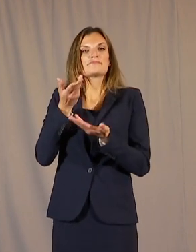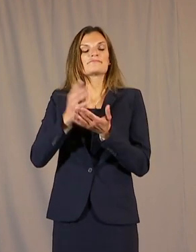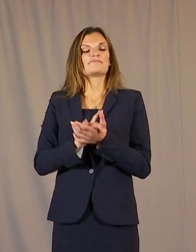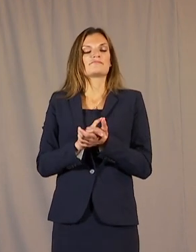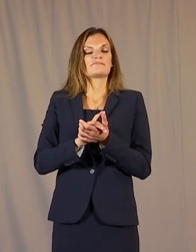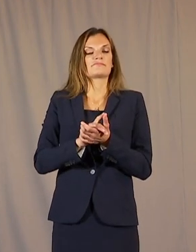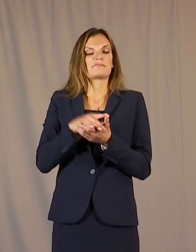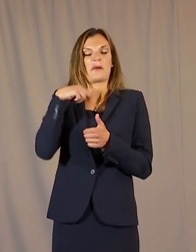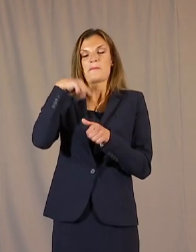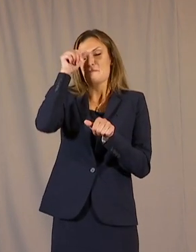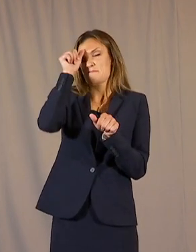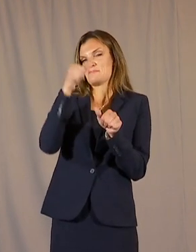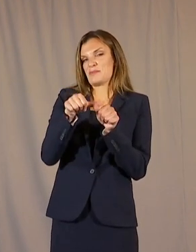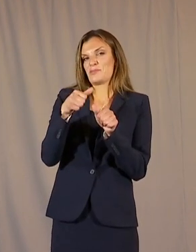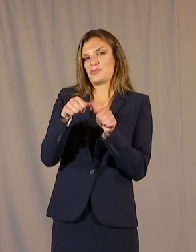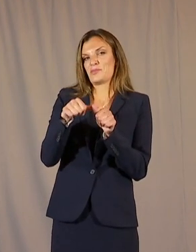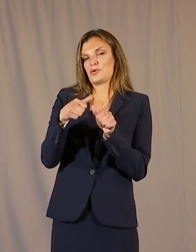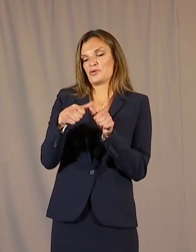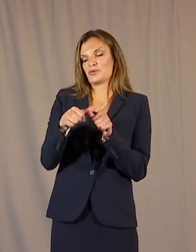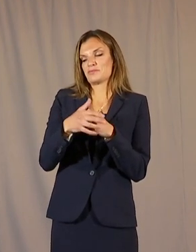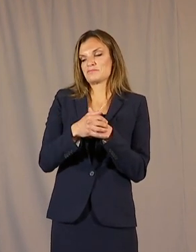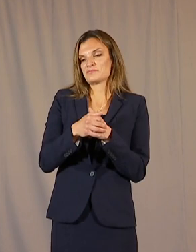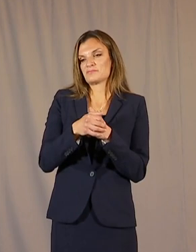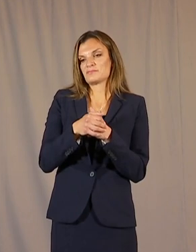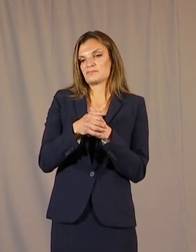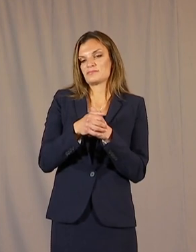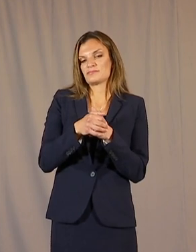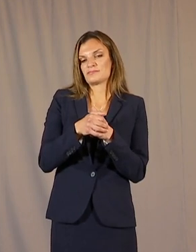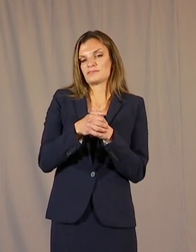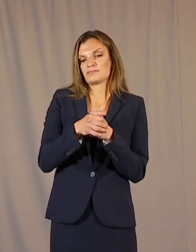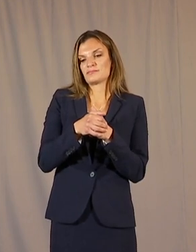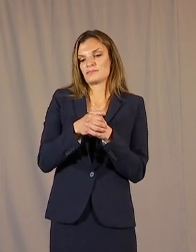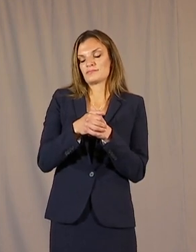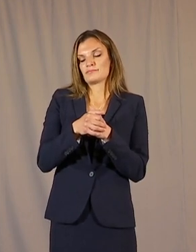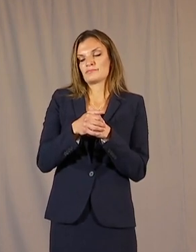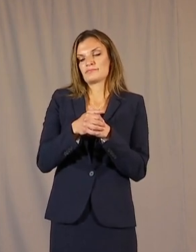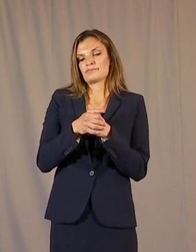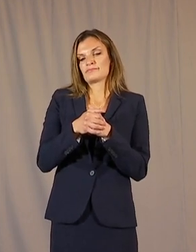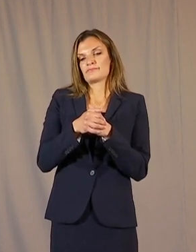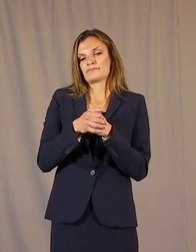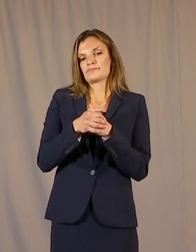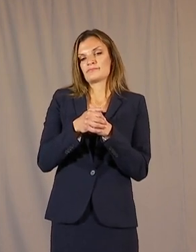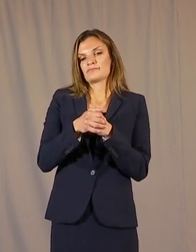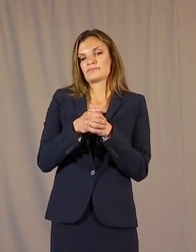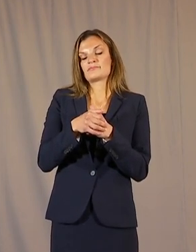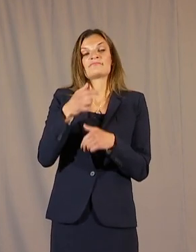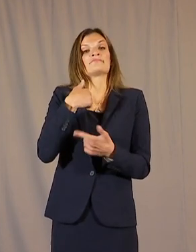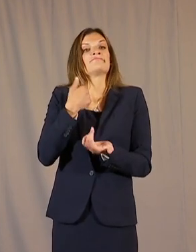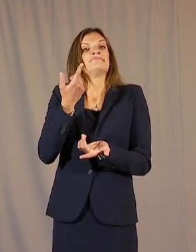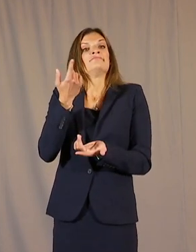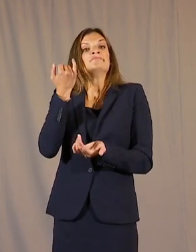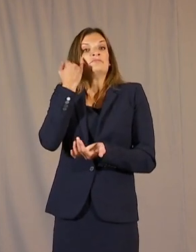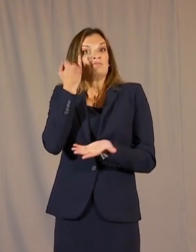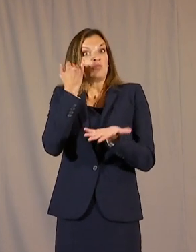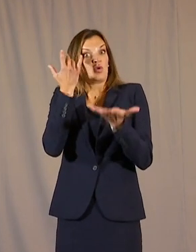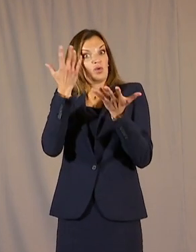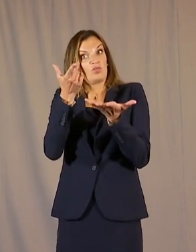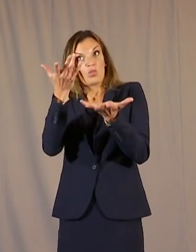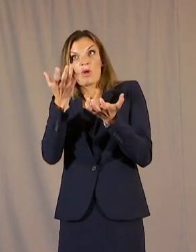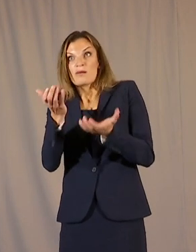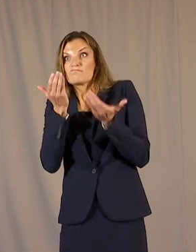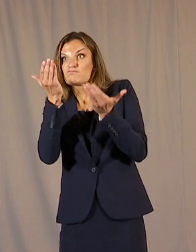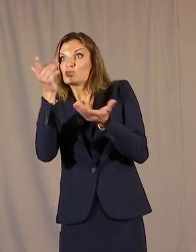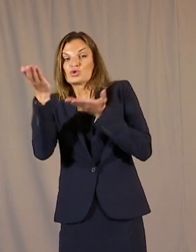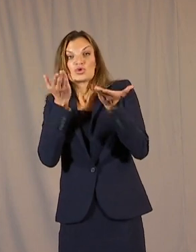right away talked about we cannot require everyone to have a government-issued ID to receive services.